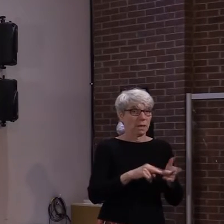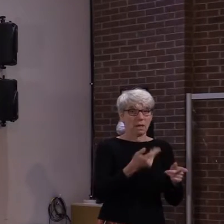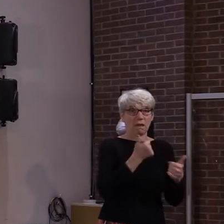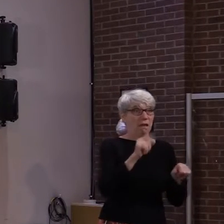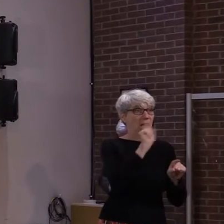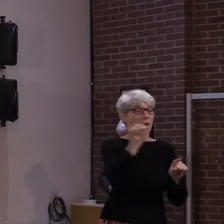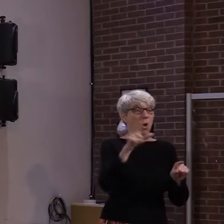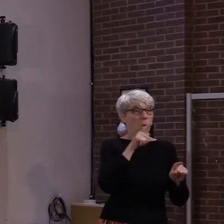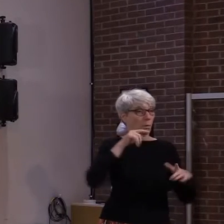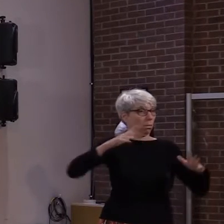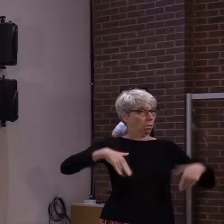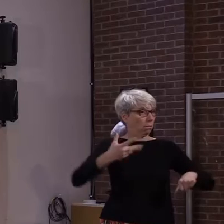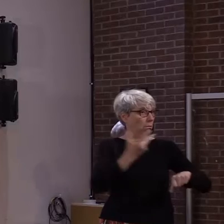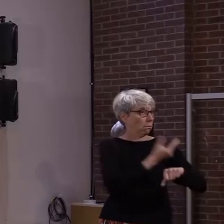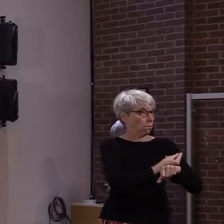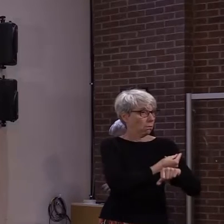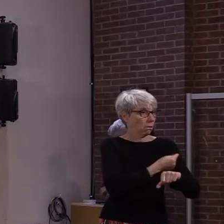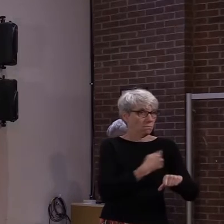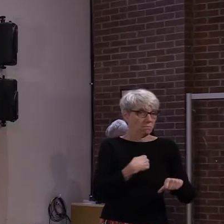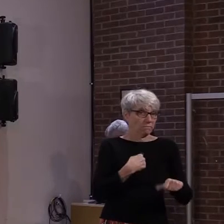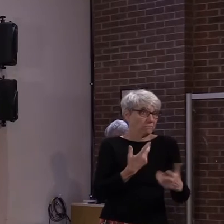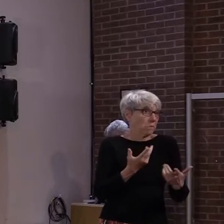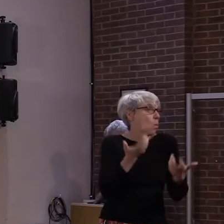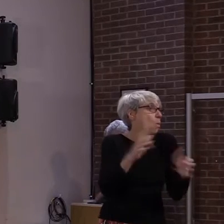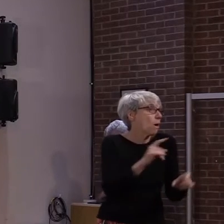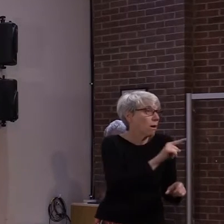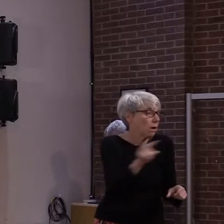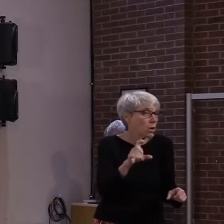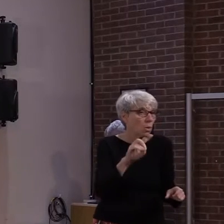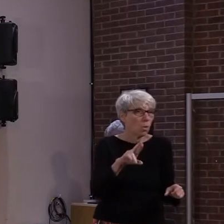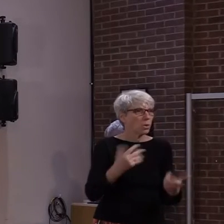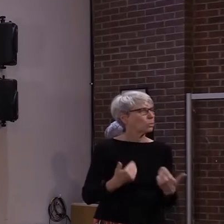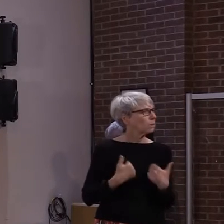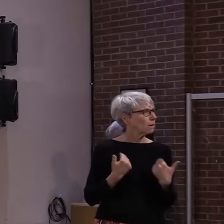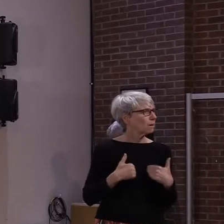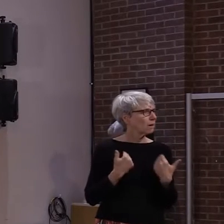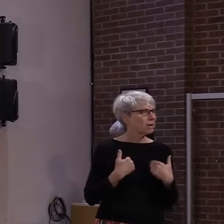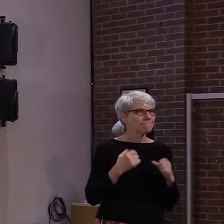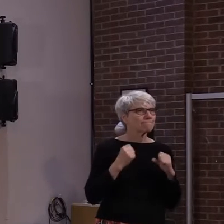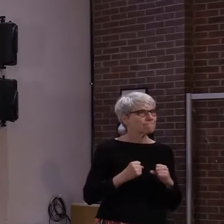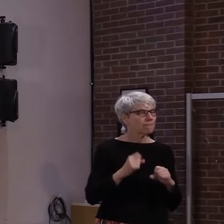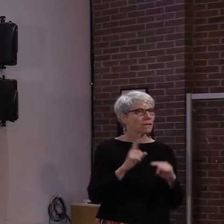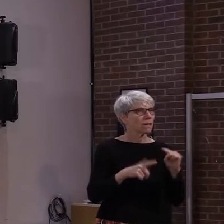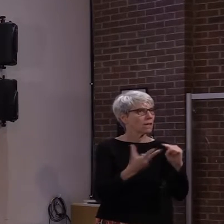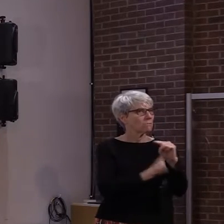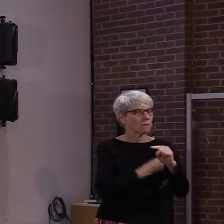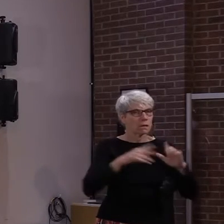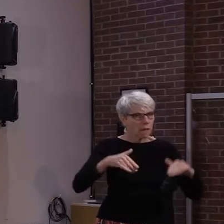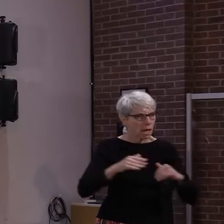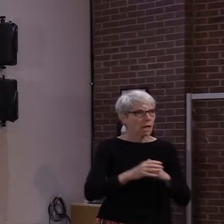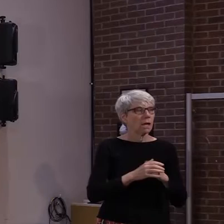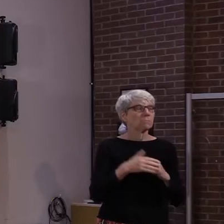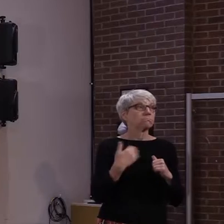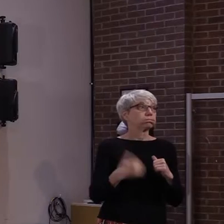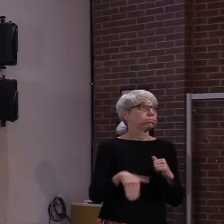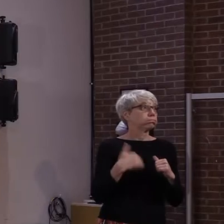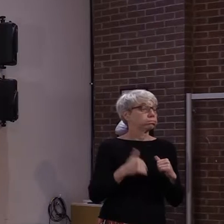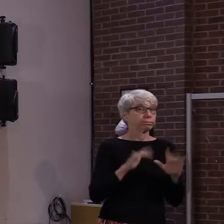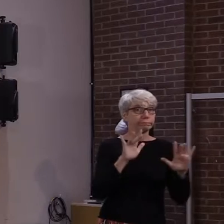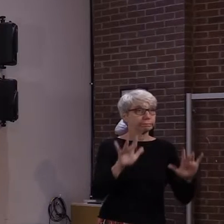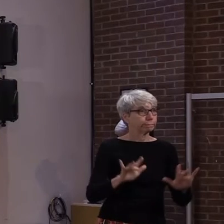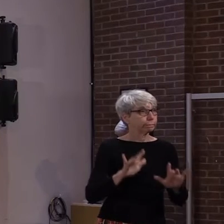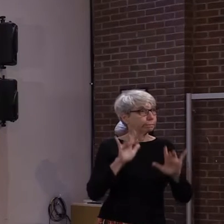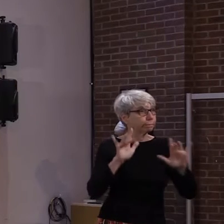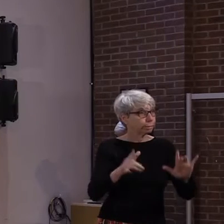who have chosen not to get vaccinated and those who aren't yet eligible and under age 12, are at greater risk of